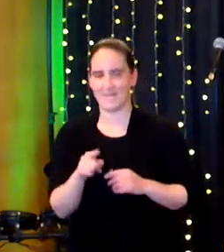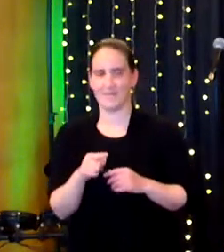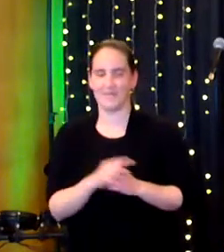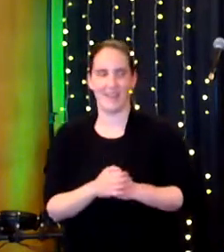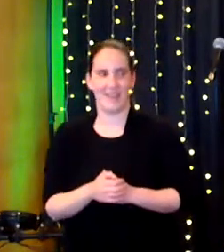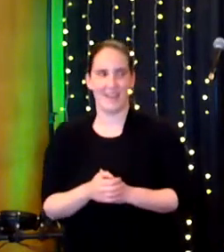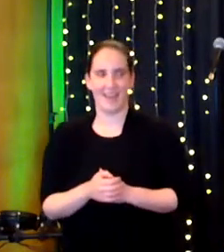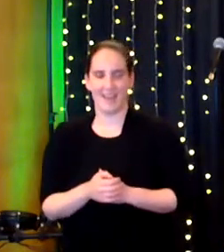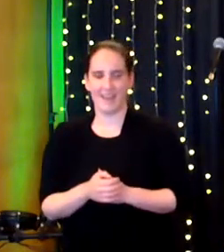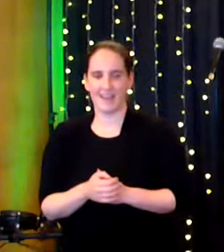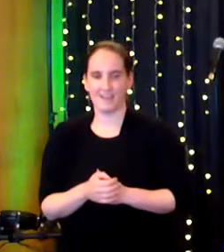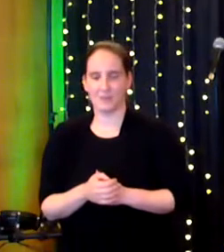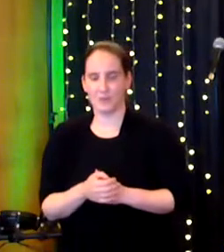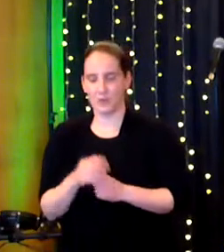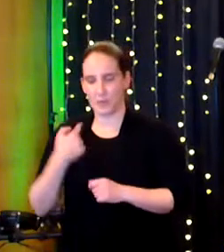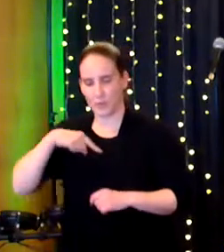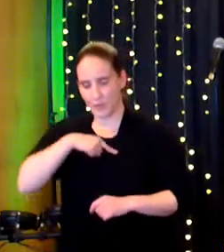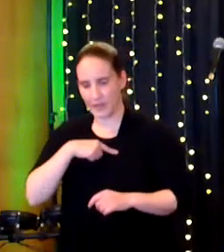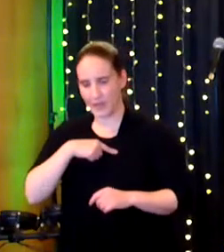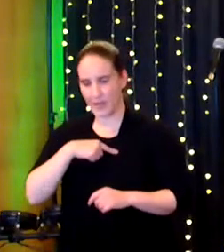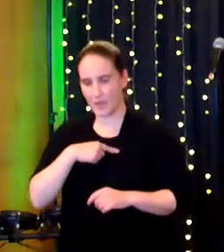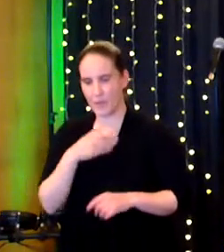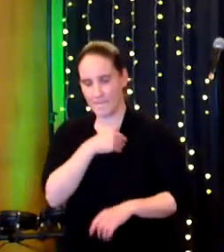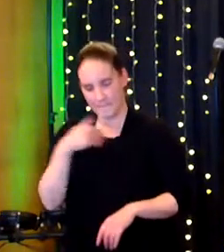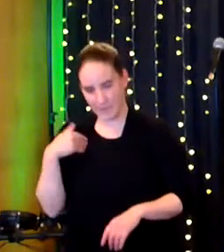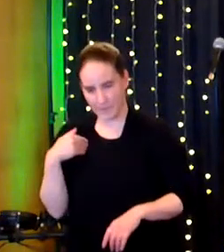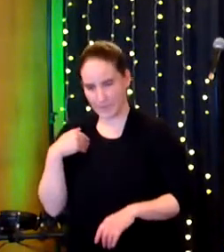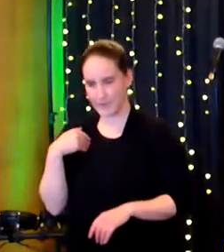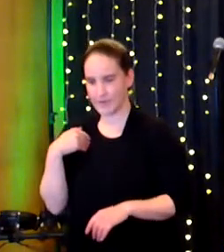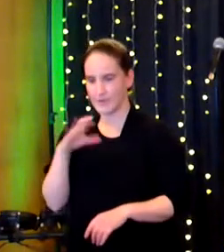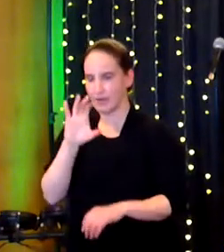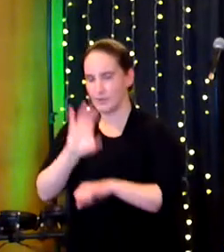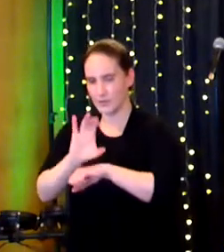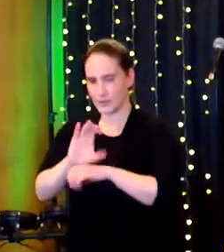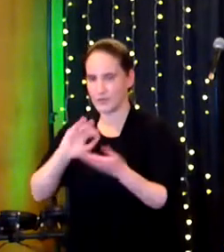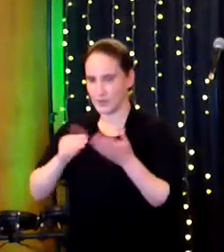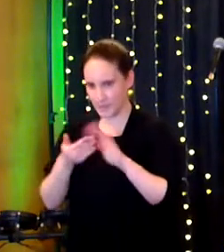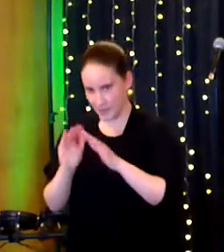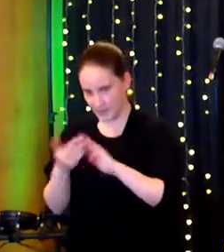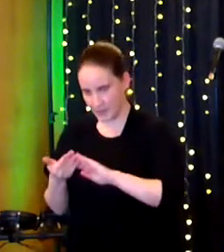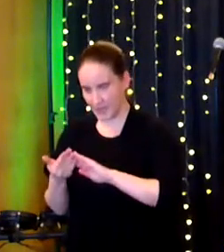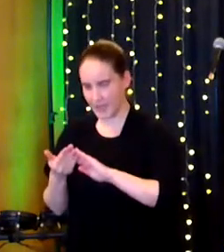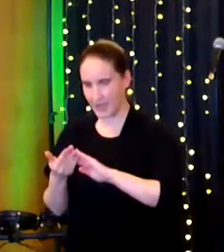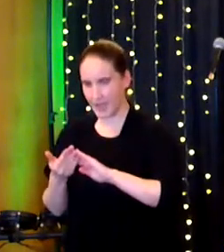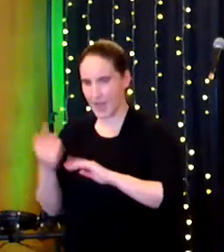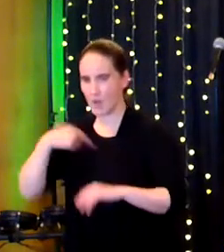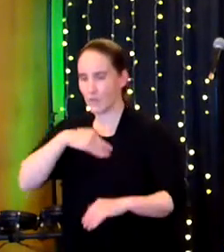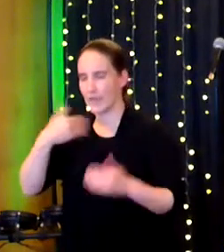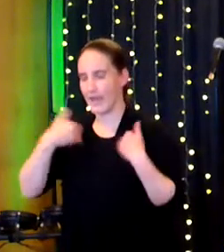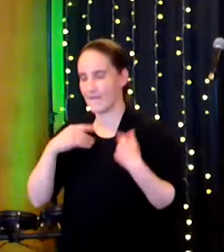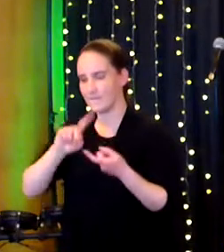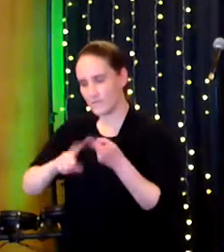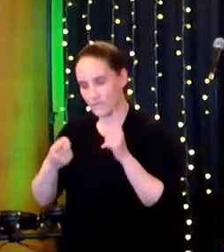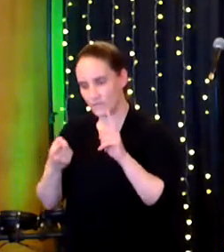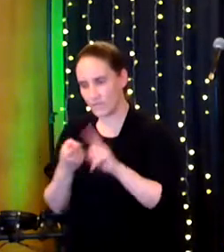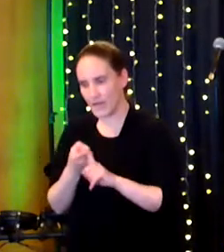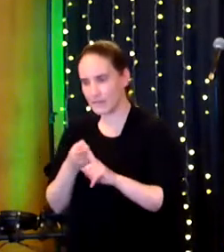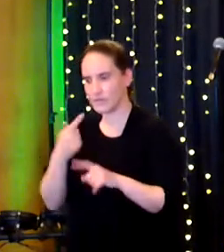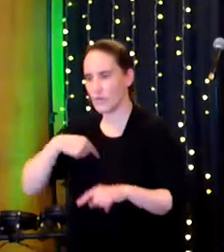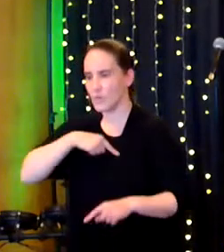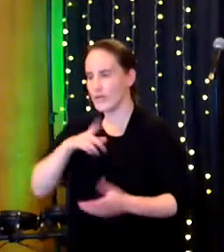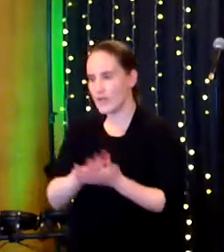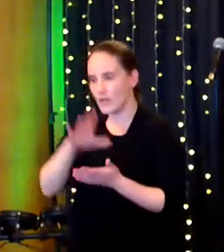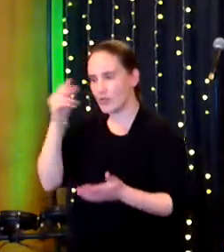a community, a faith community, and we had friends, and we found out that they were getting divorced, and it